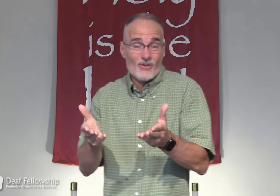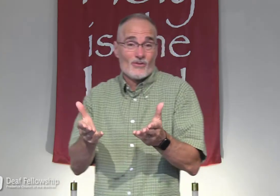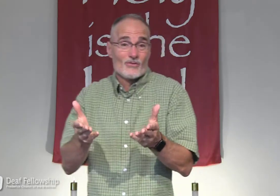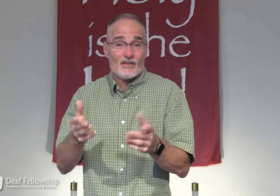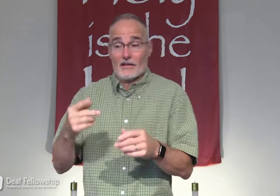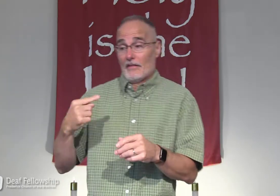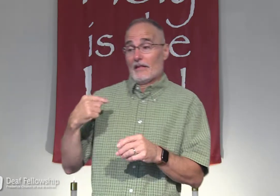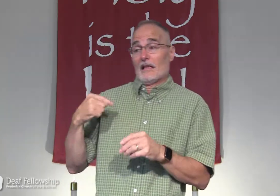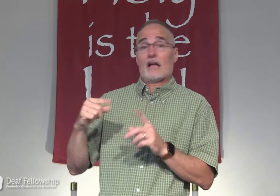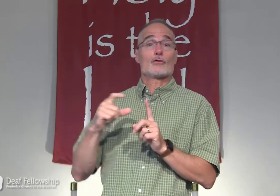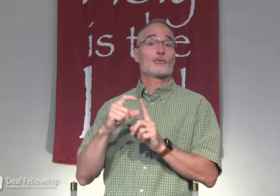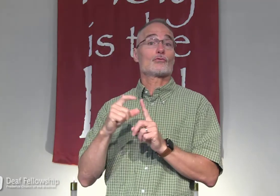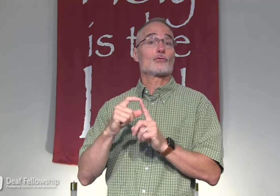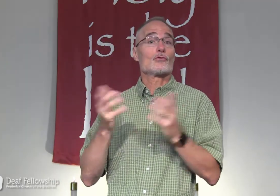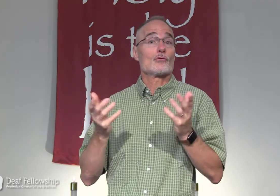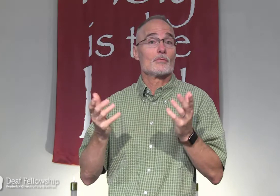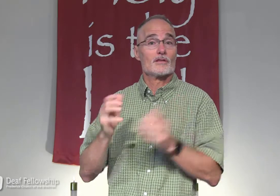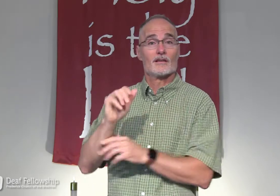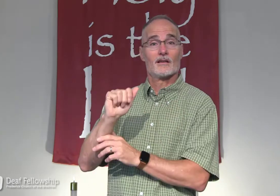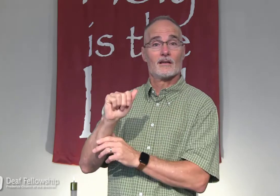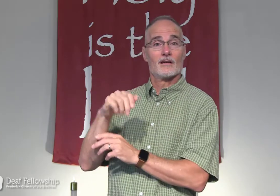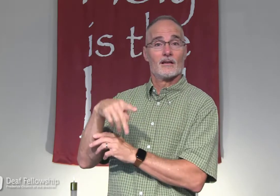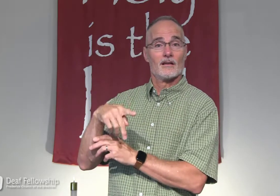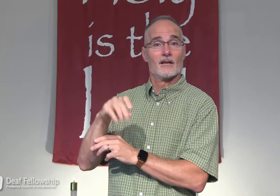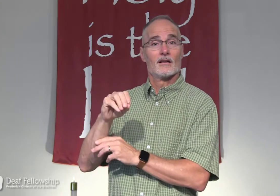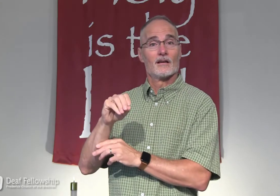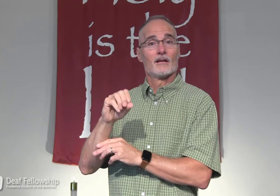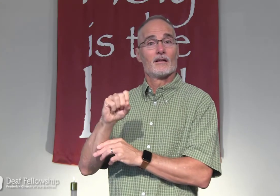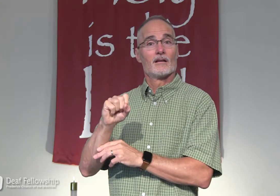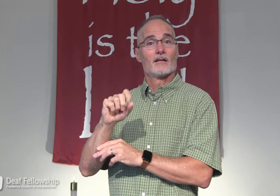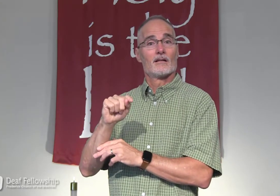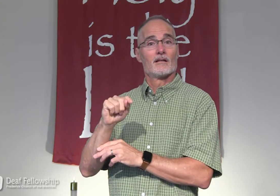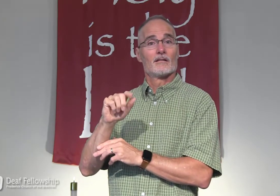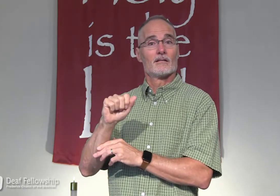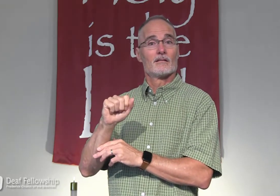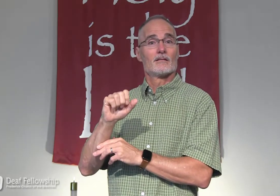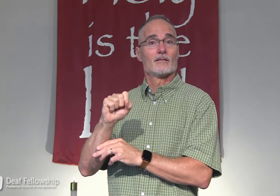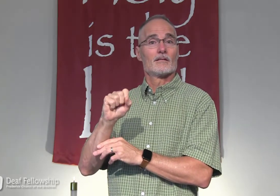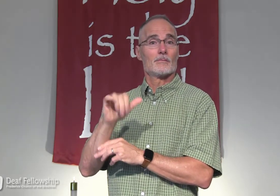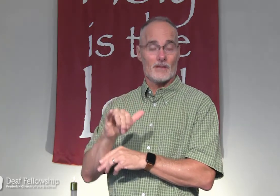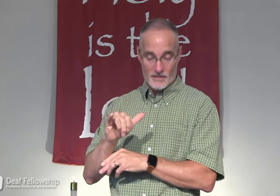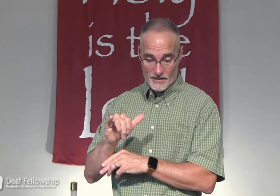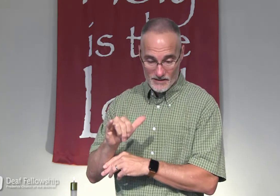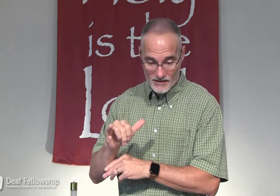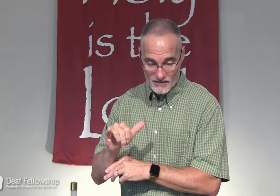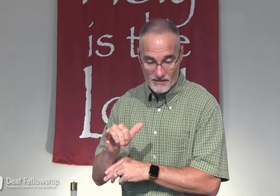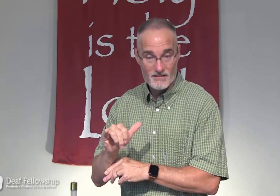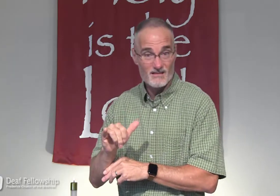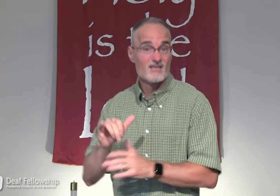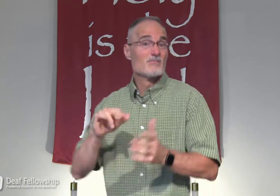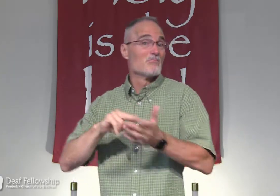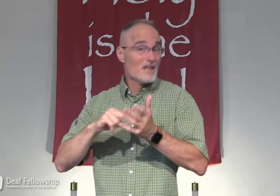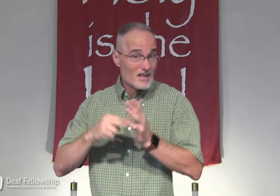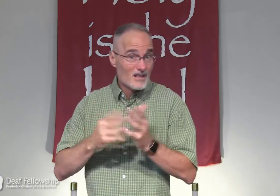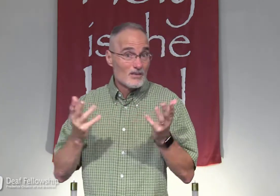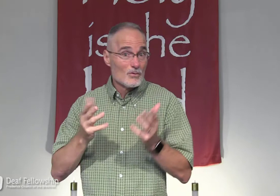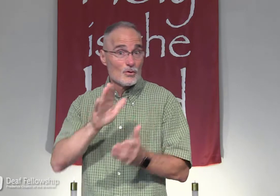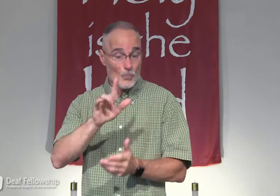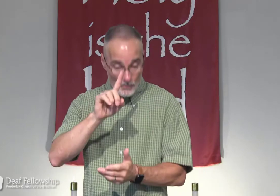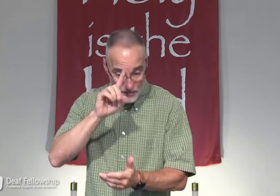And what Paul saw happening there, the theological word is apostasy.